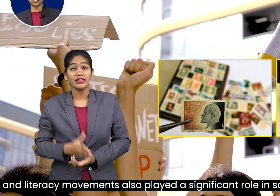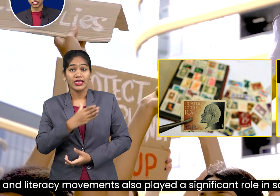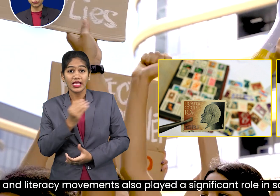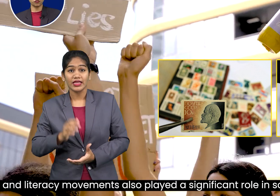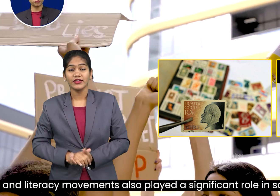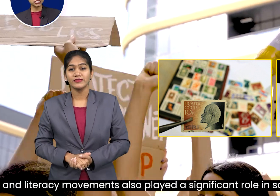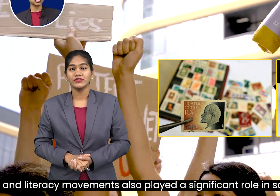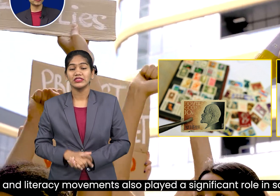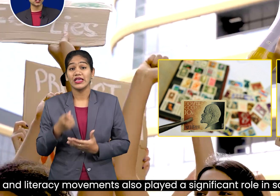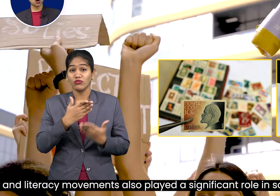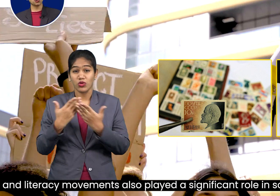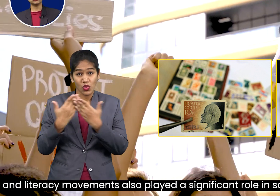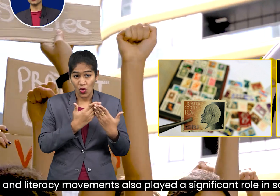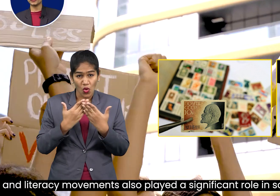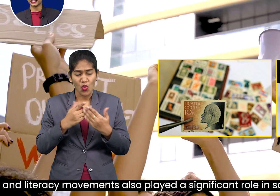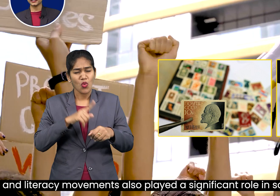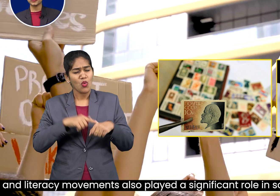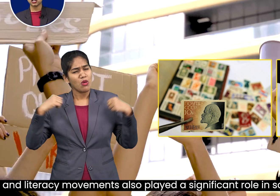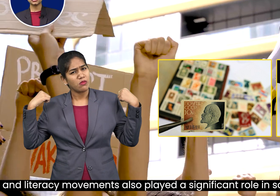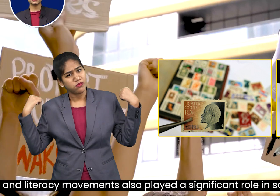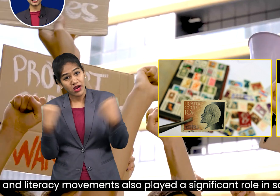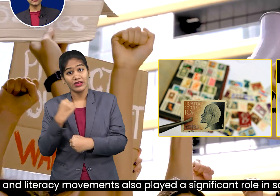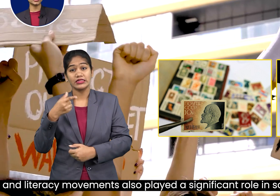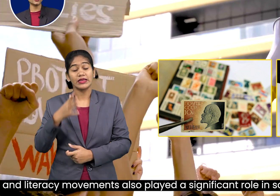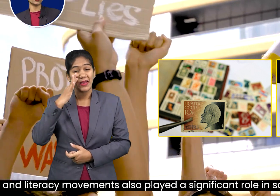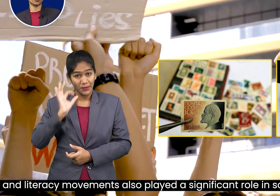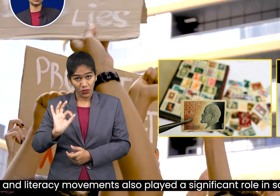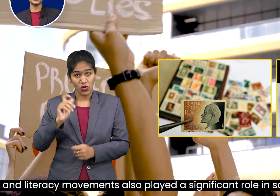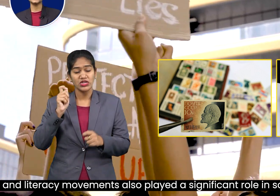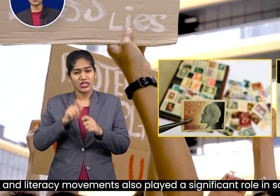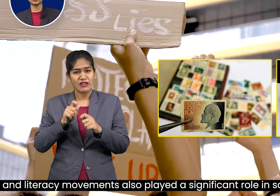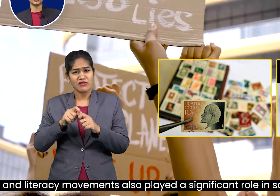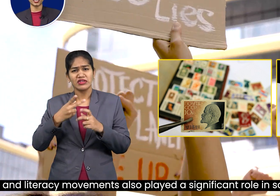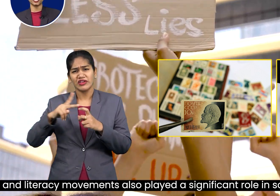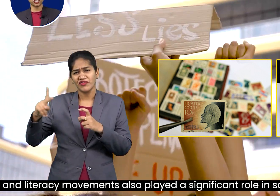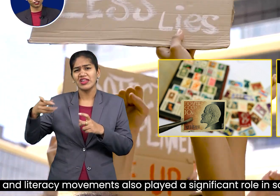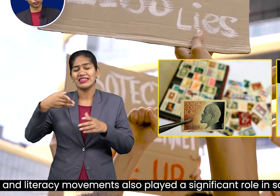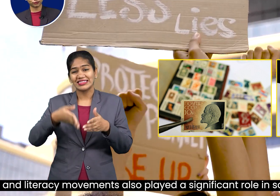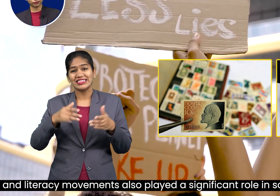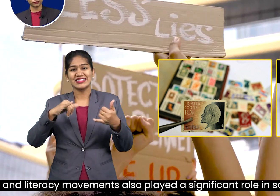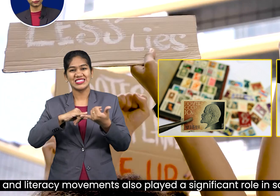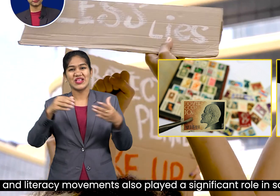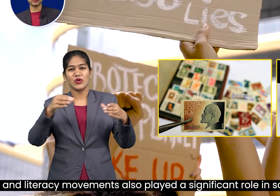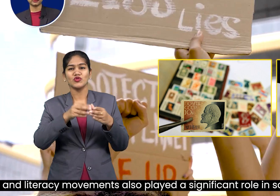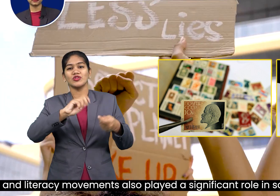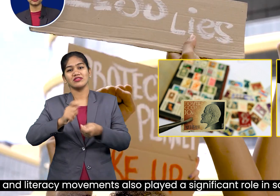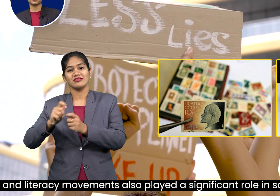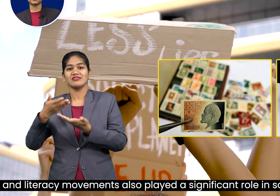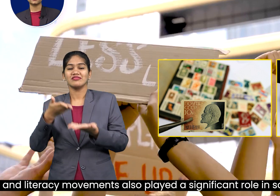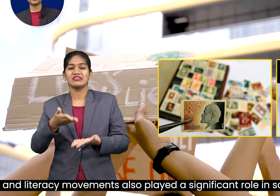and literacy movements also played a significant role in social change.